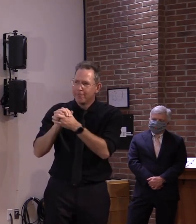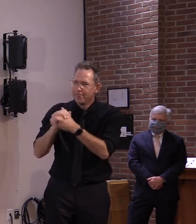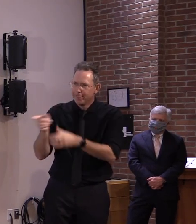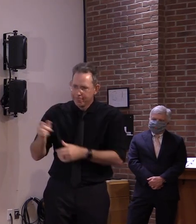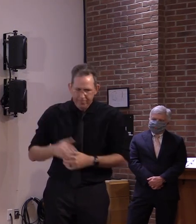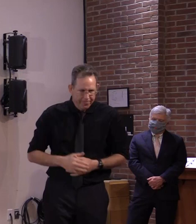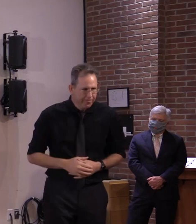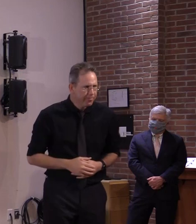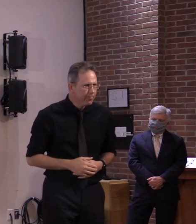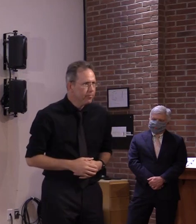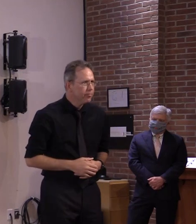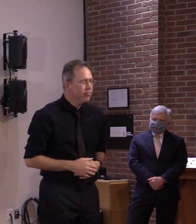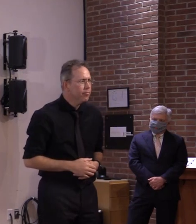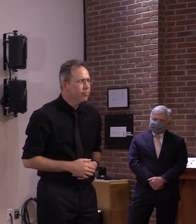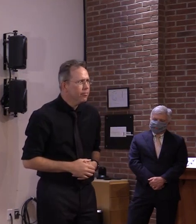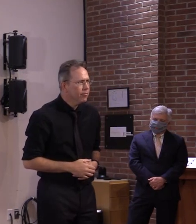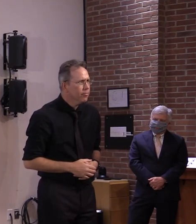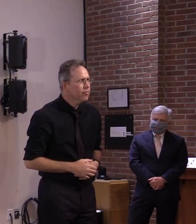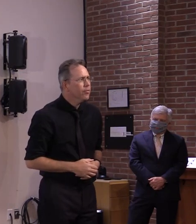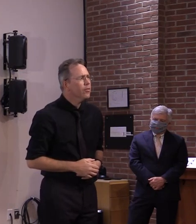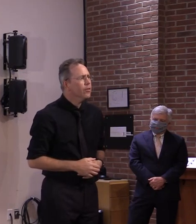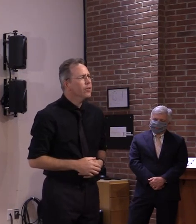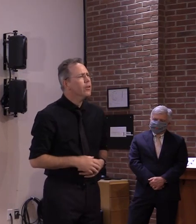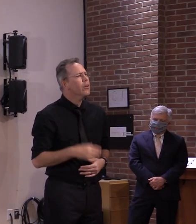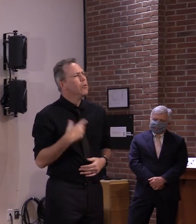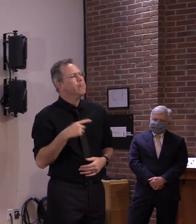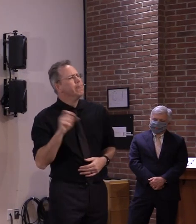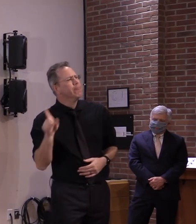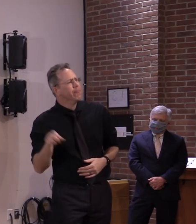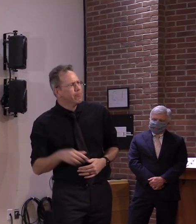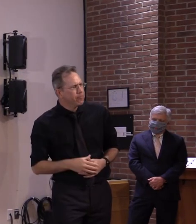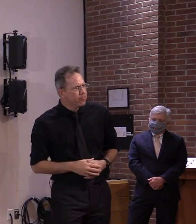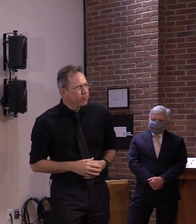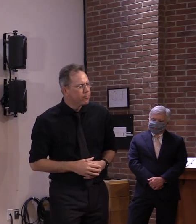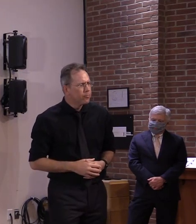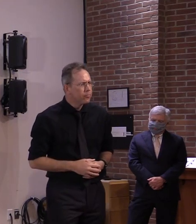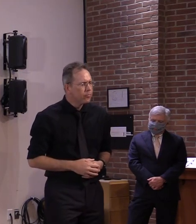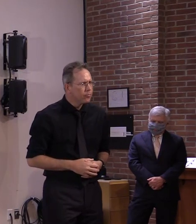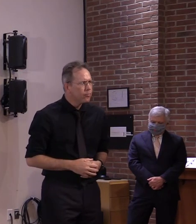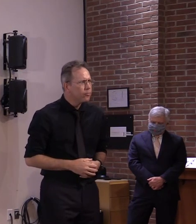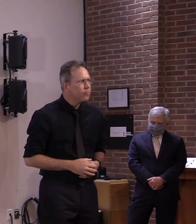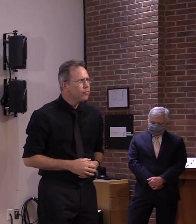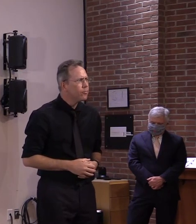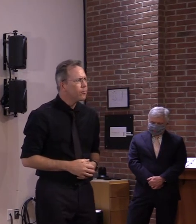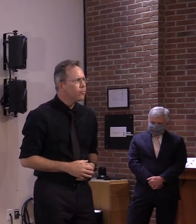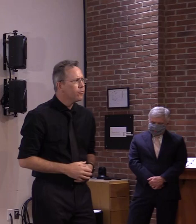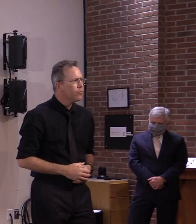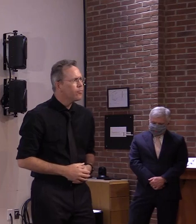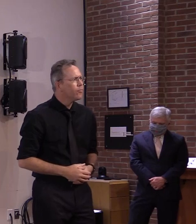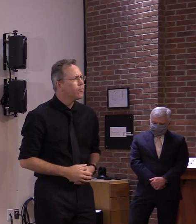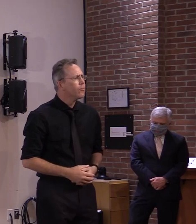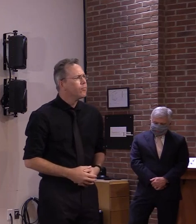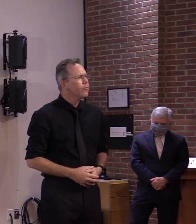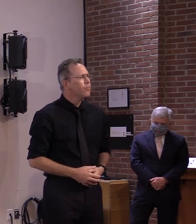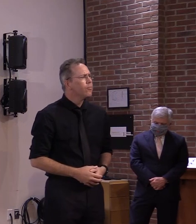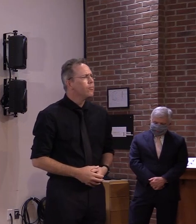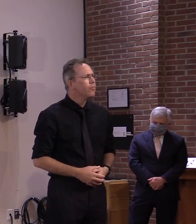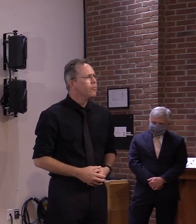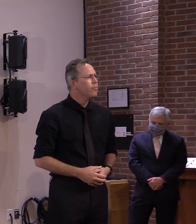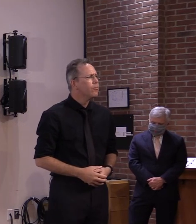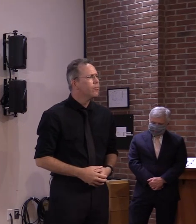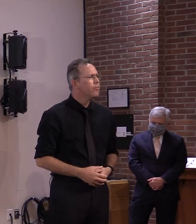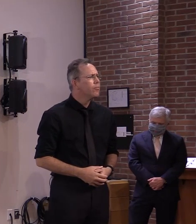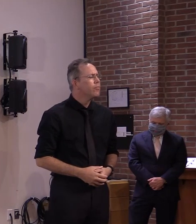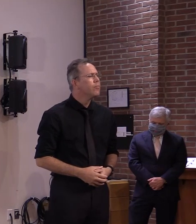but just wanted a little more specific on it. Been hearing for a while from a lot of different employers of